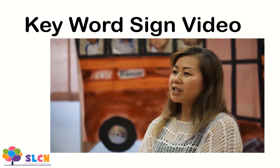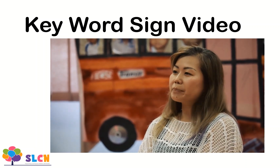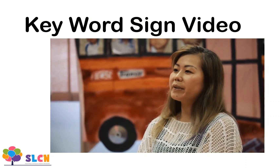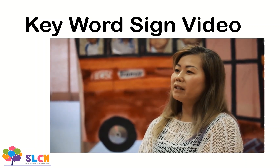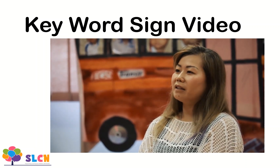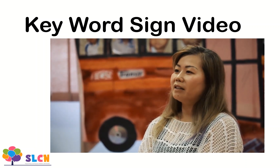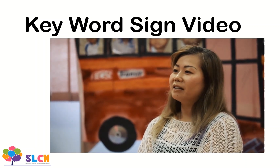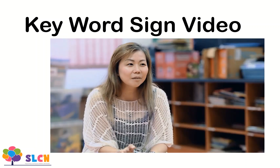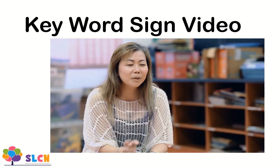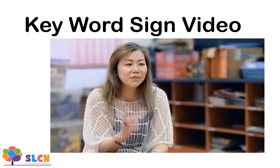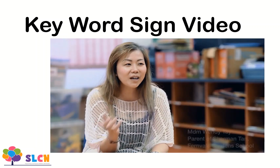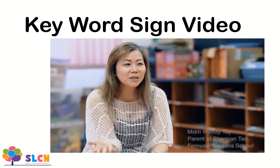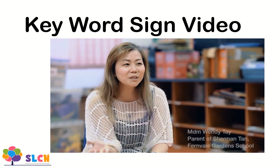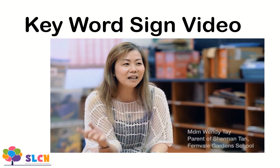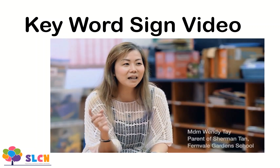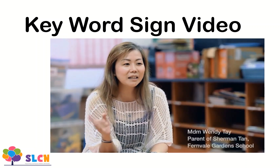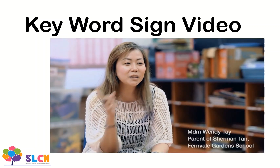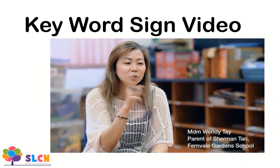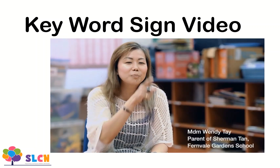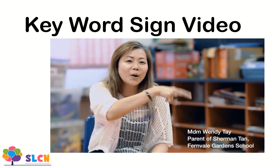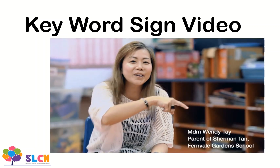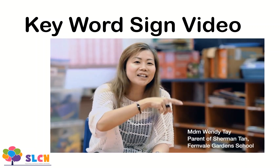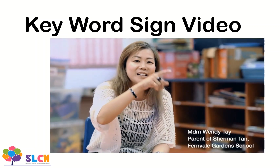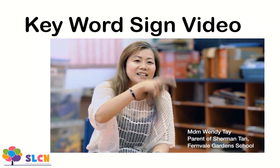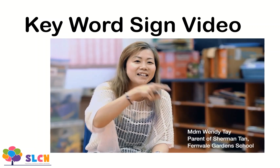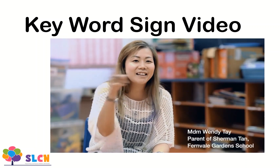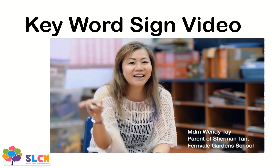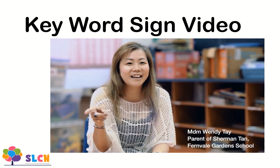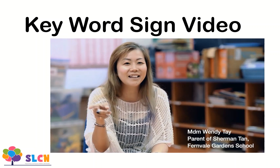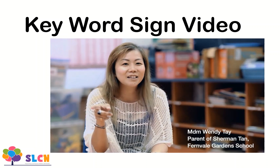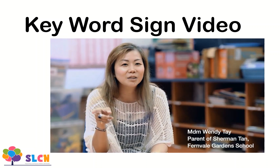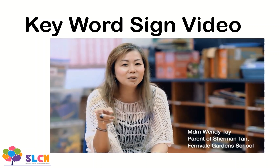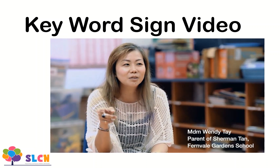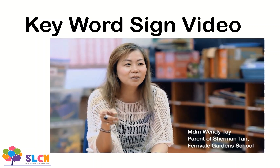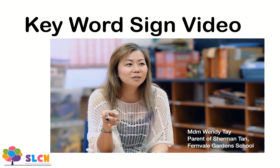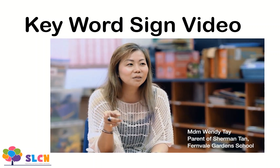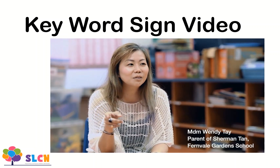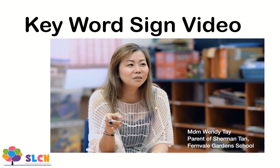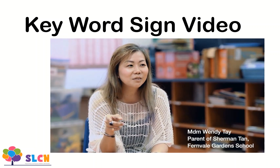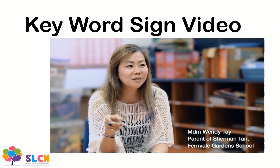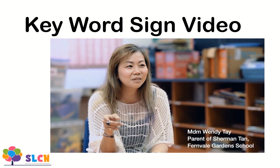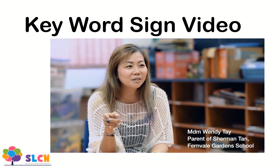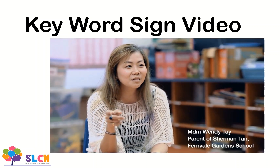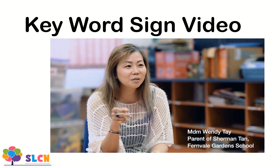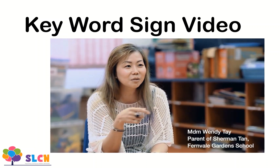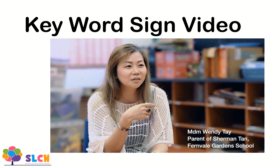therapy. Before I use, I need to point it here and there to